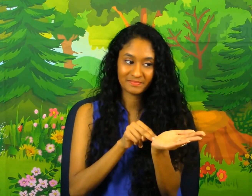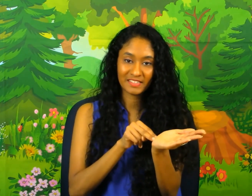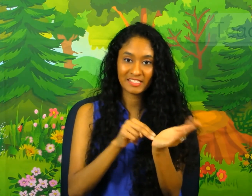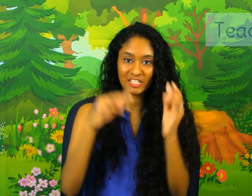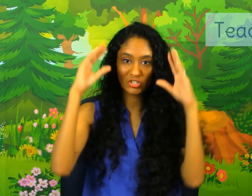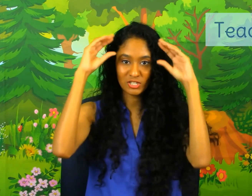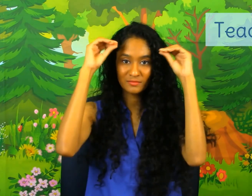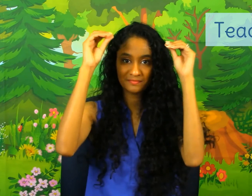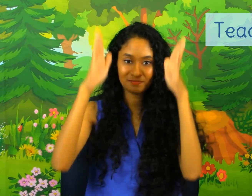teacher,